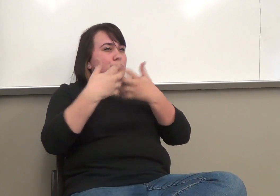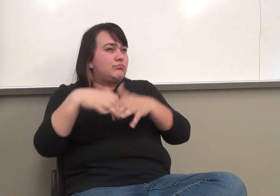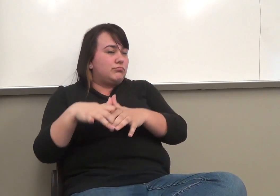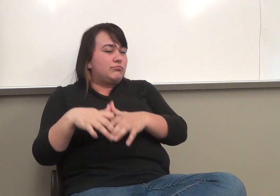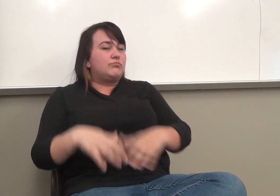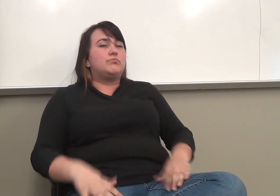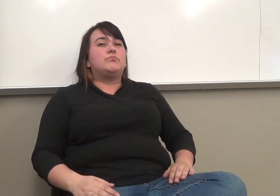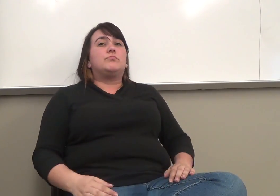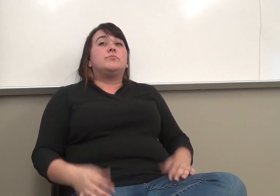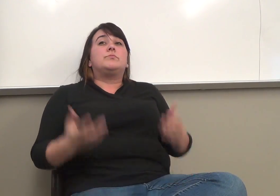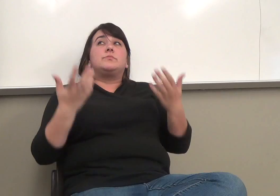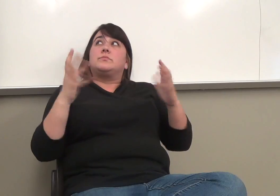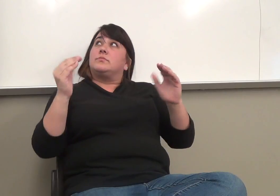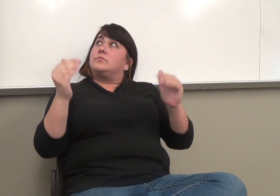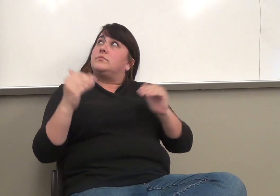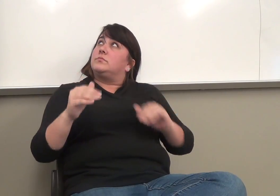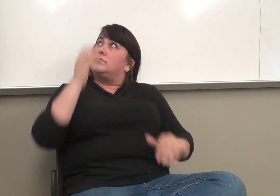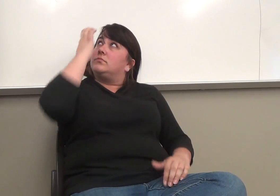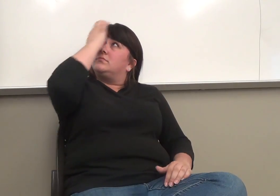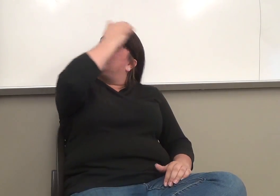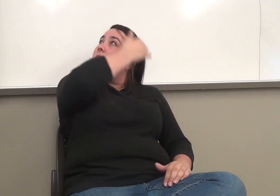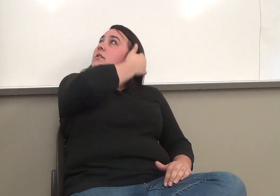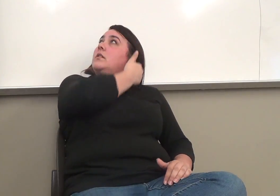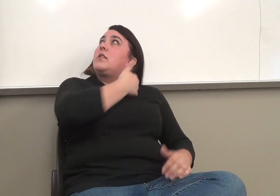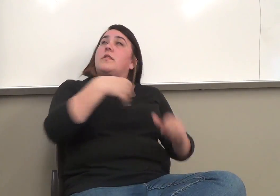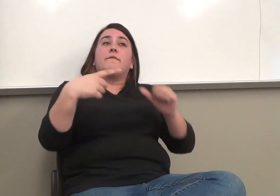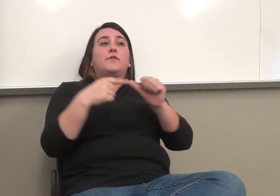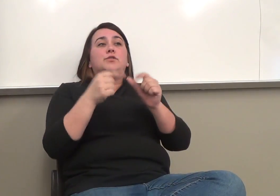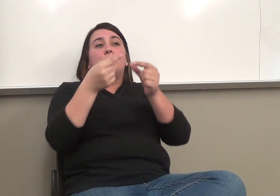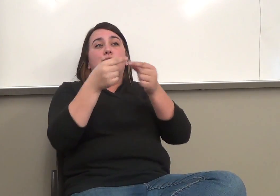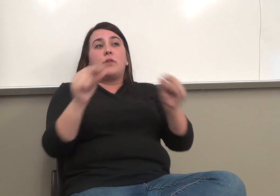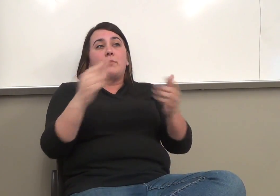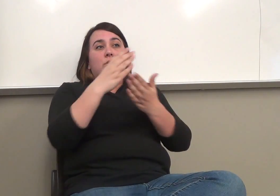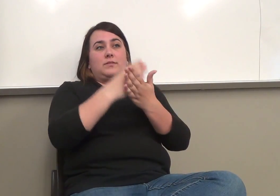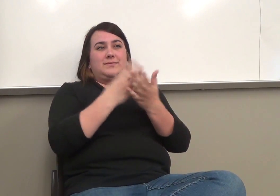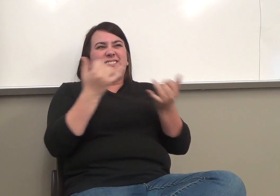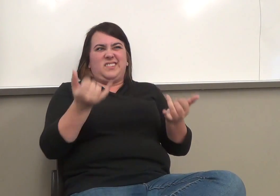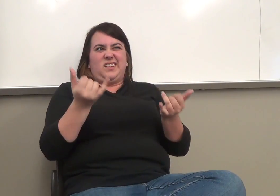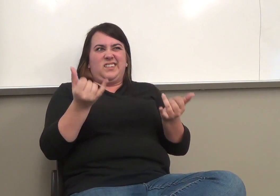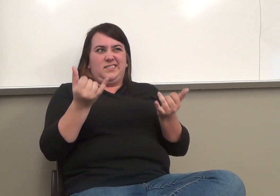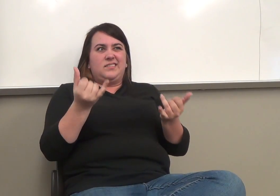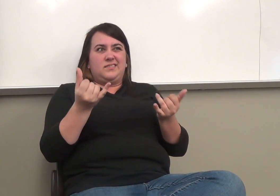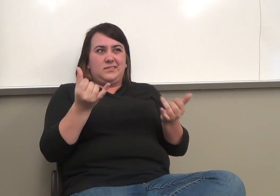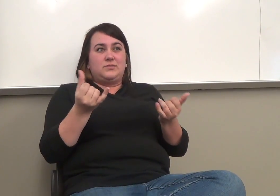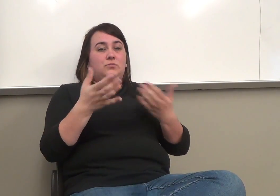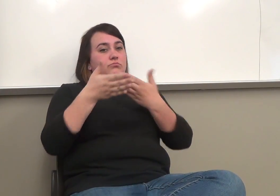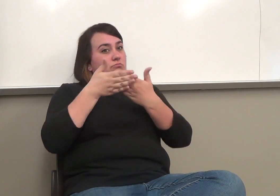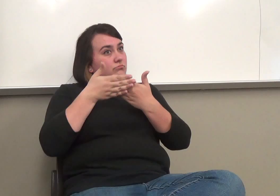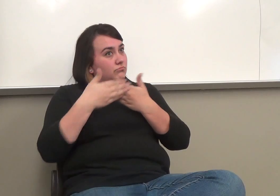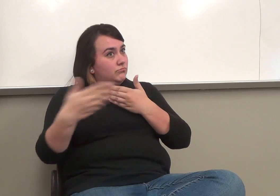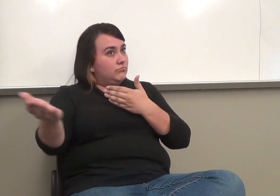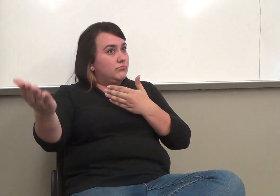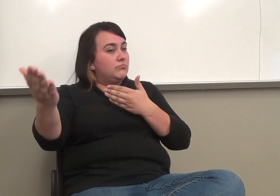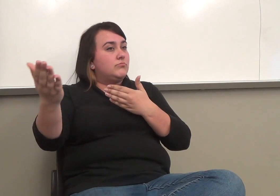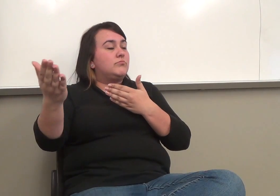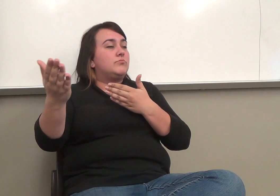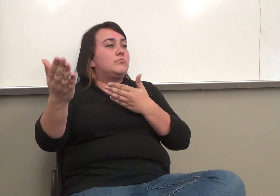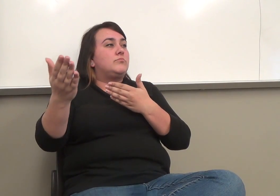Then you'll notice that our first grammar lesson is today. So from now on, once